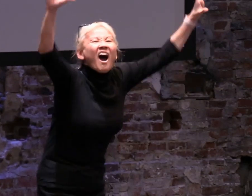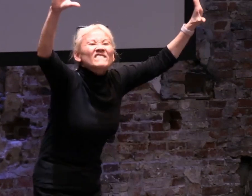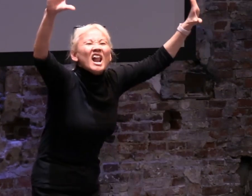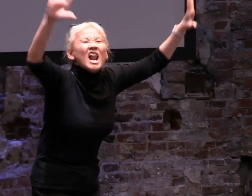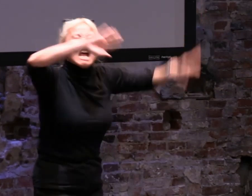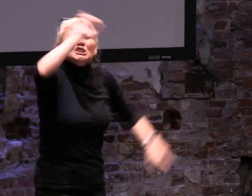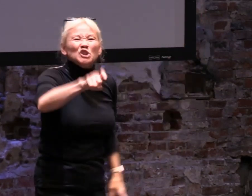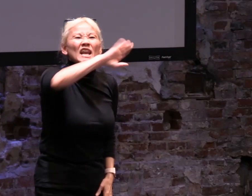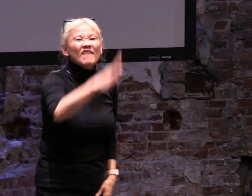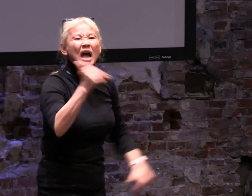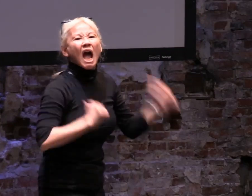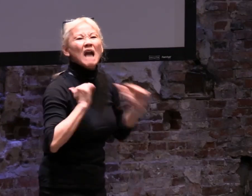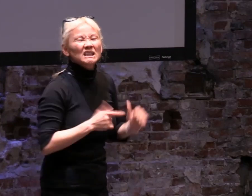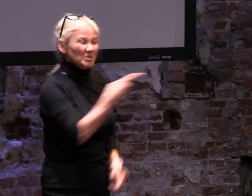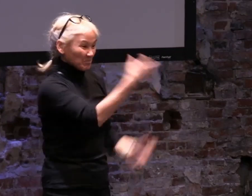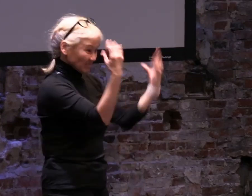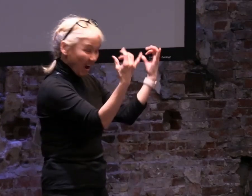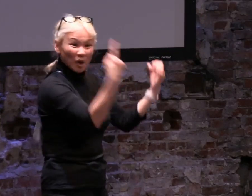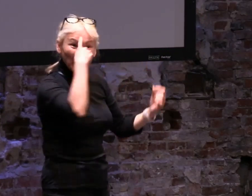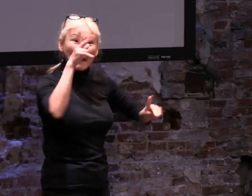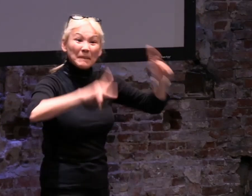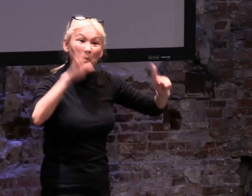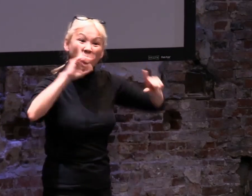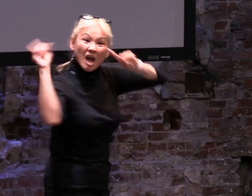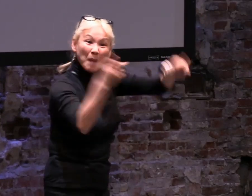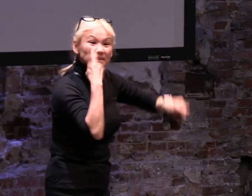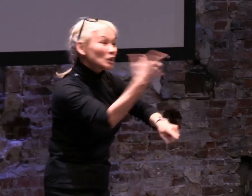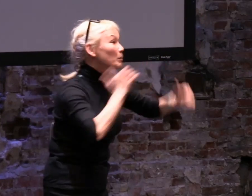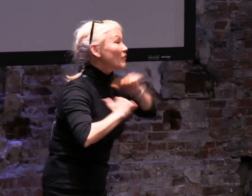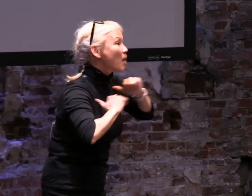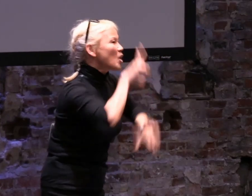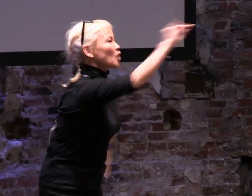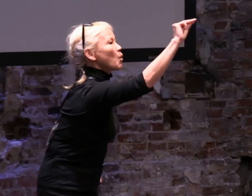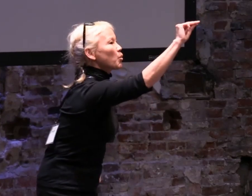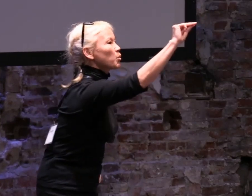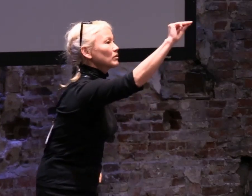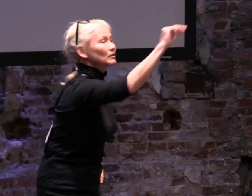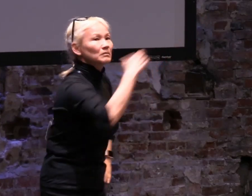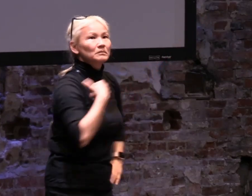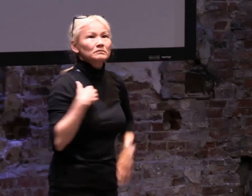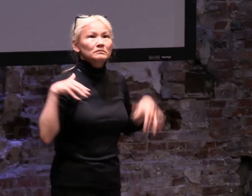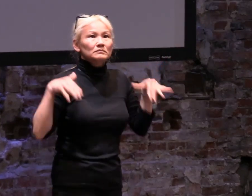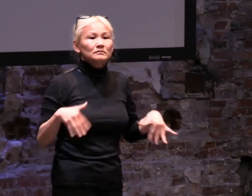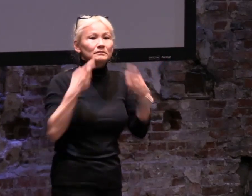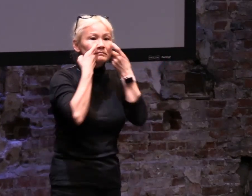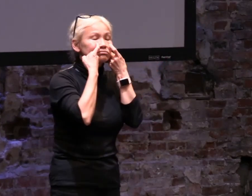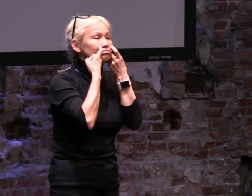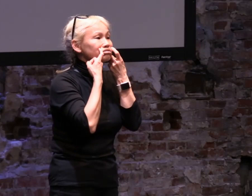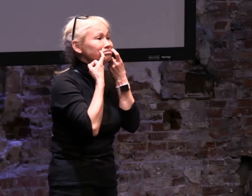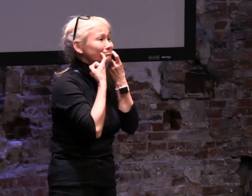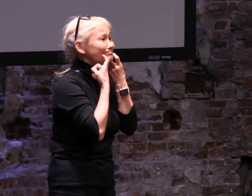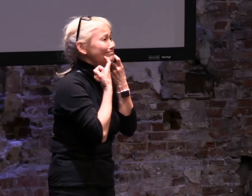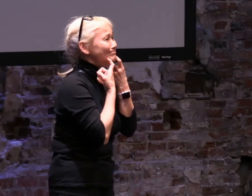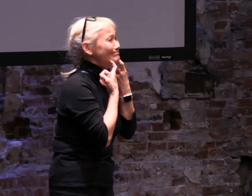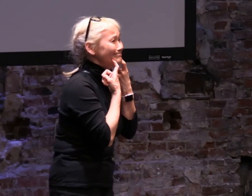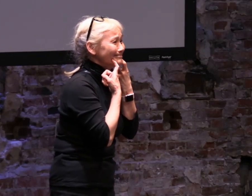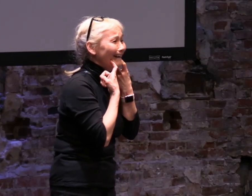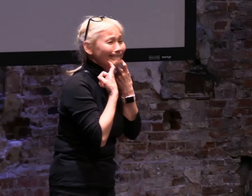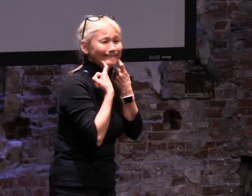told me that my sign language was awful. You'll never be an actor. Nobody will ever come to see your work. And you're telling me this from a